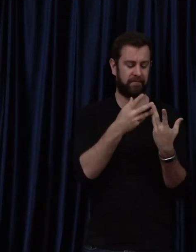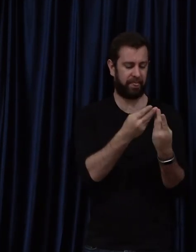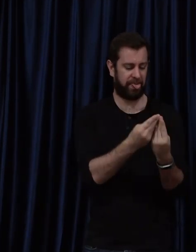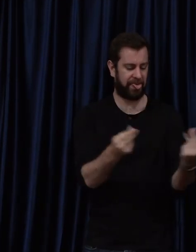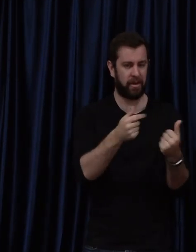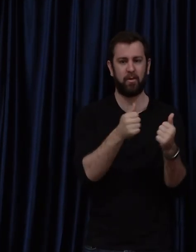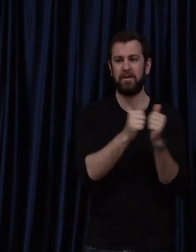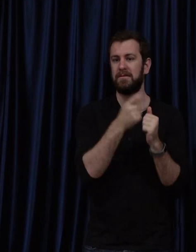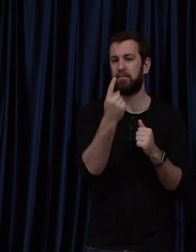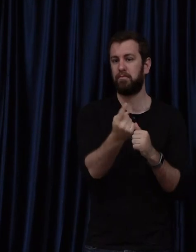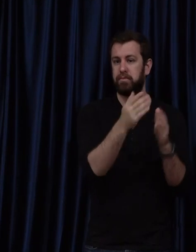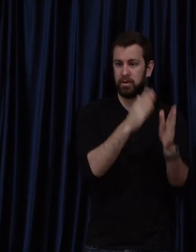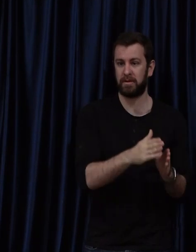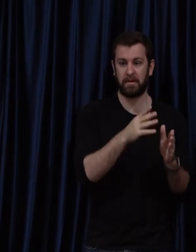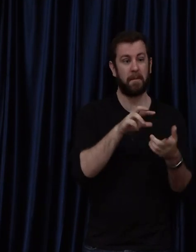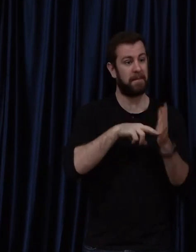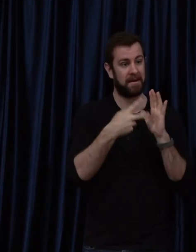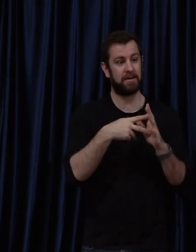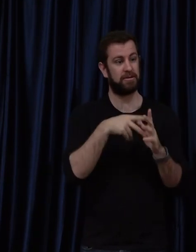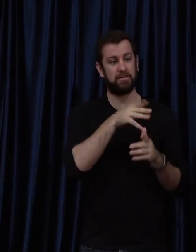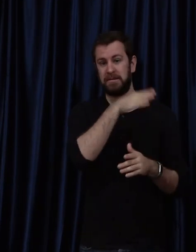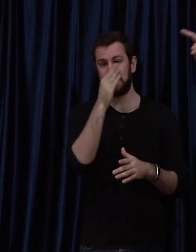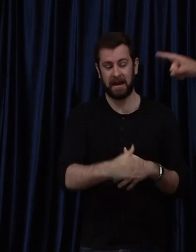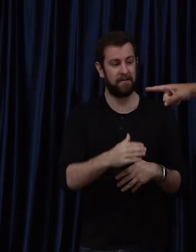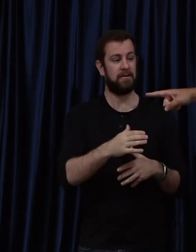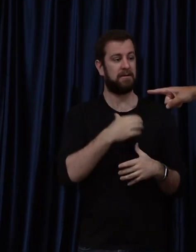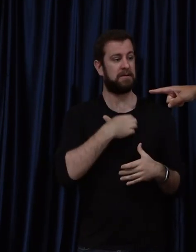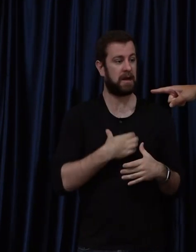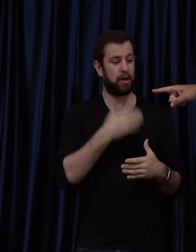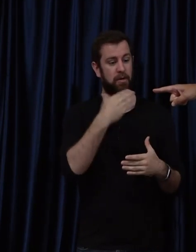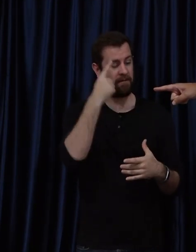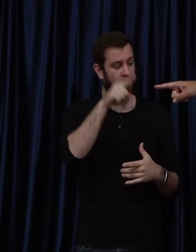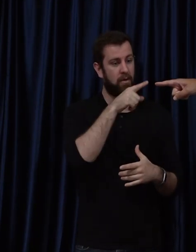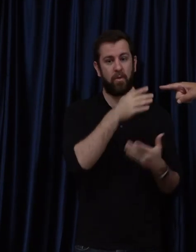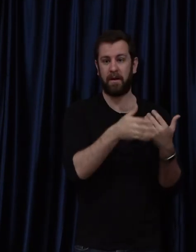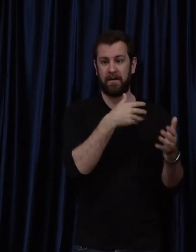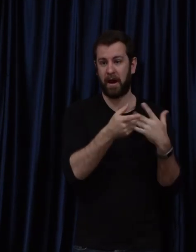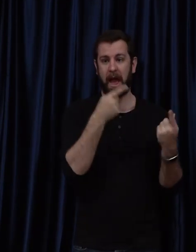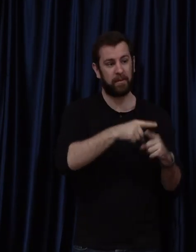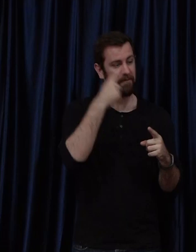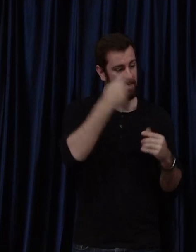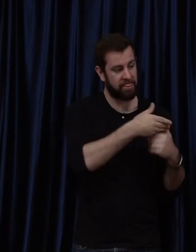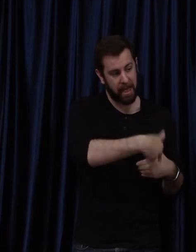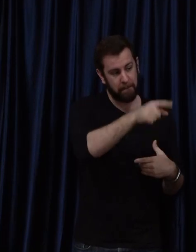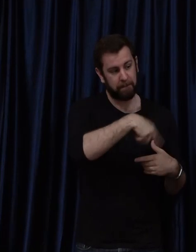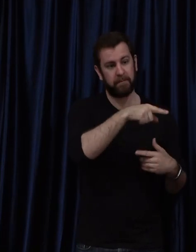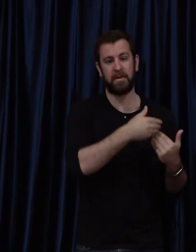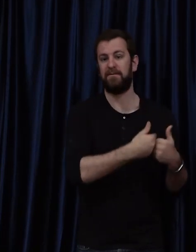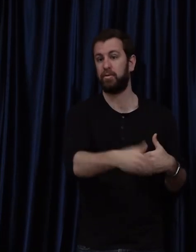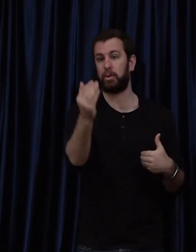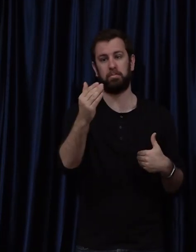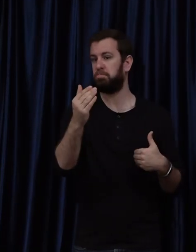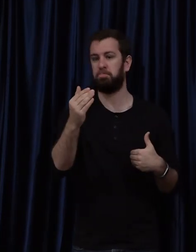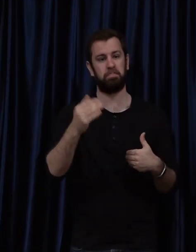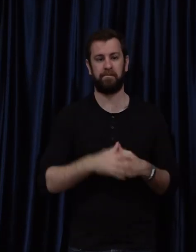that doesn't mean you should stop desiring good for your former spouse. The teachings of Islam are,